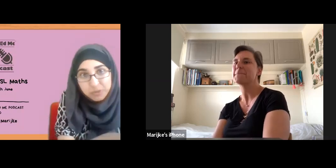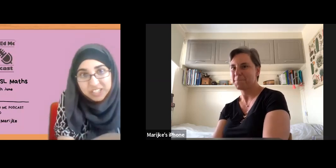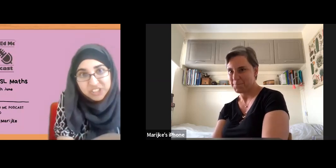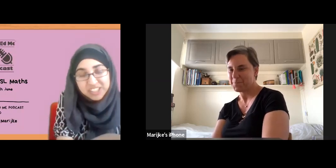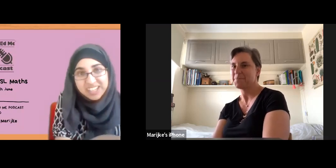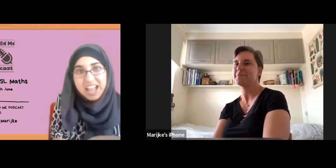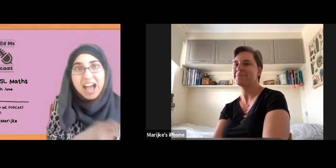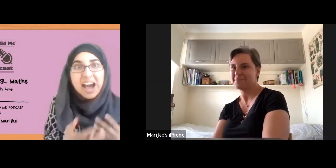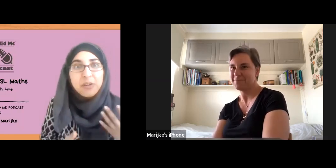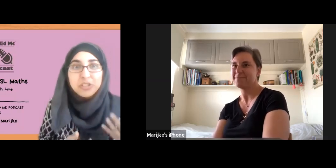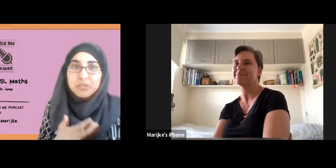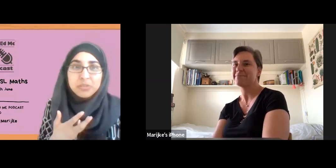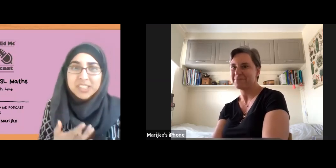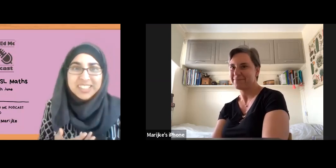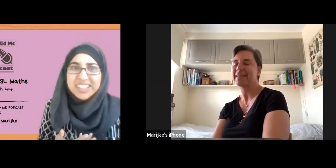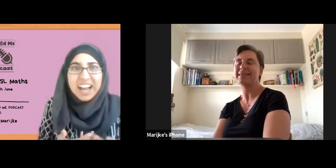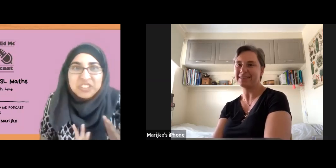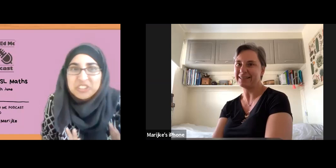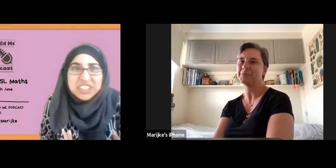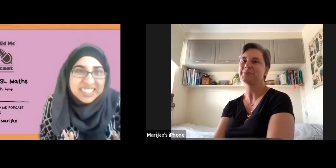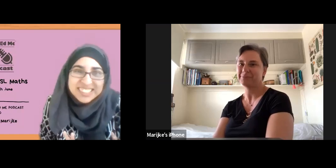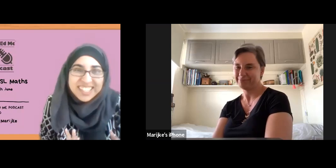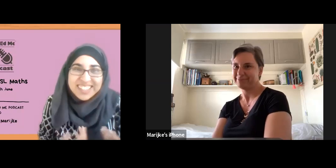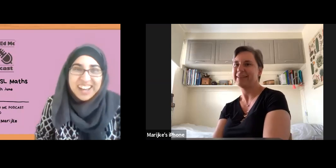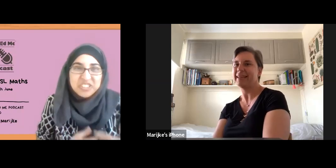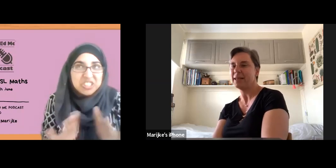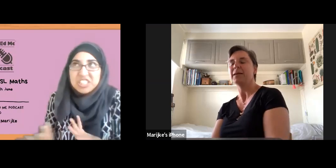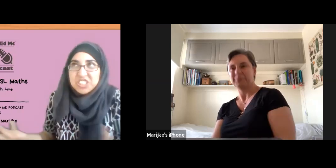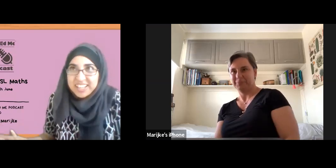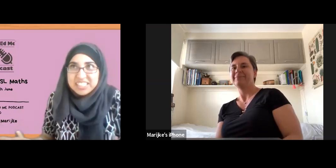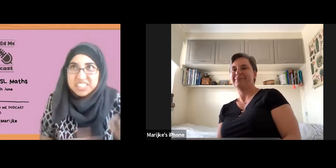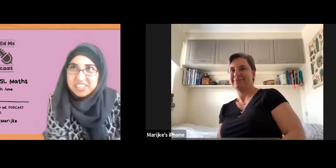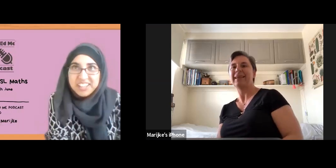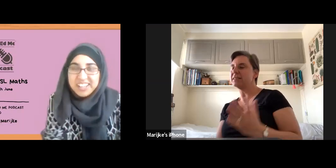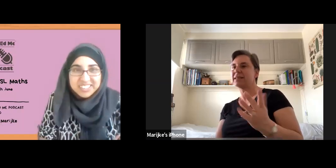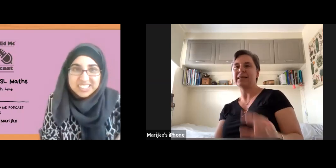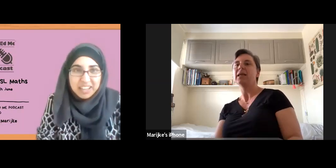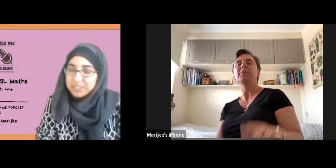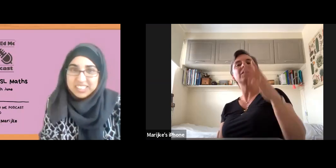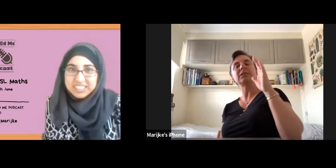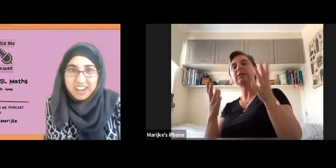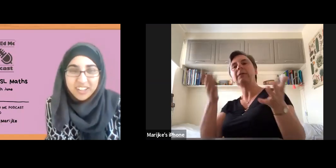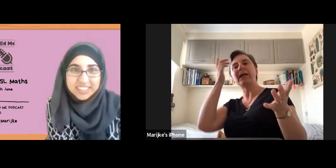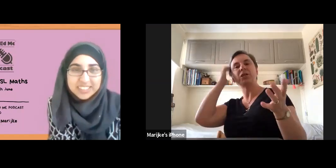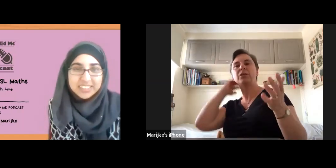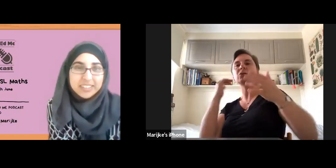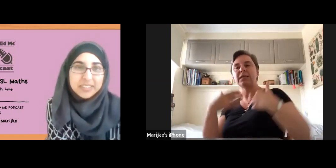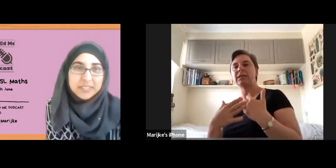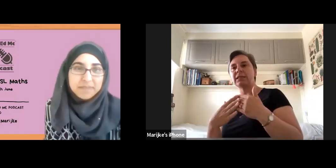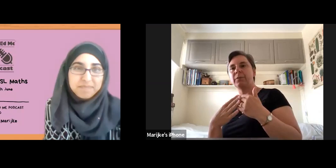language, how do you teach it? How do you teach science? Exactly. Definitely. Because imagine you're saying something,